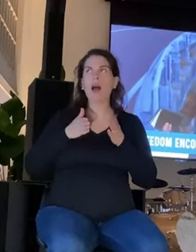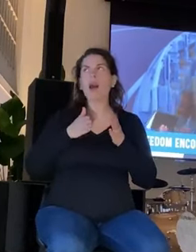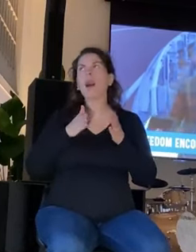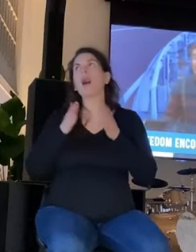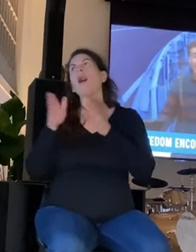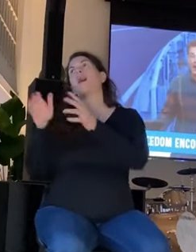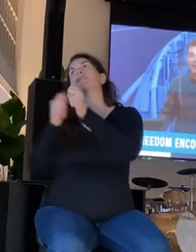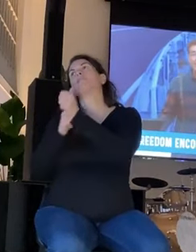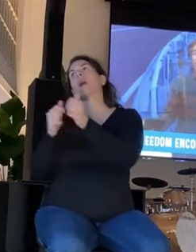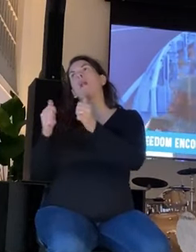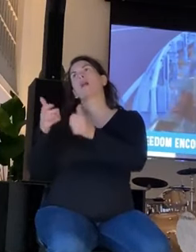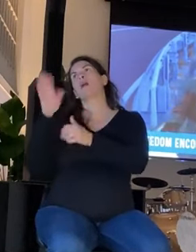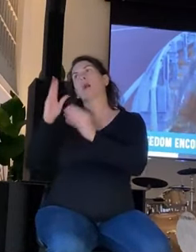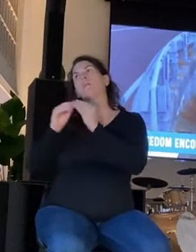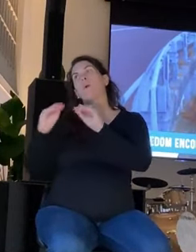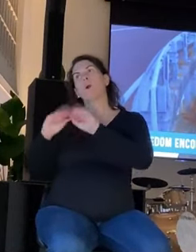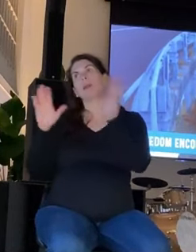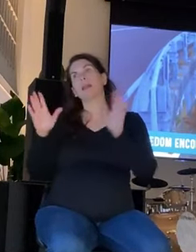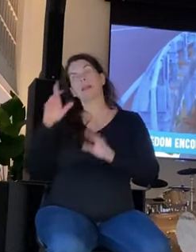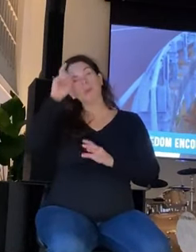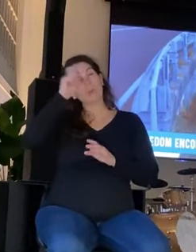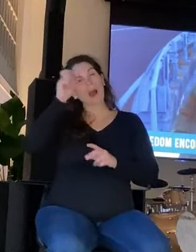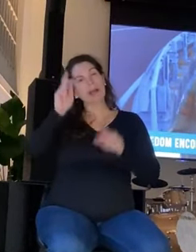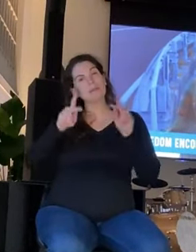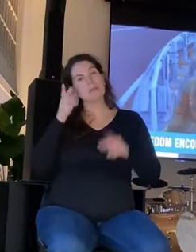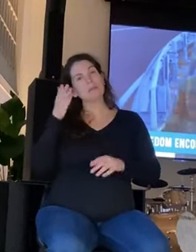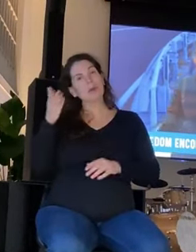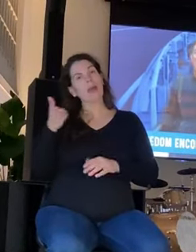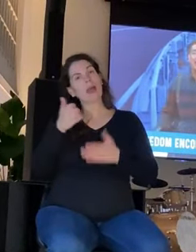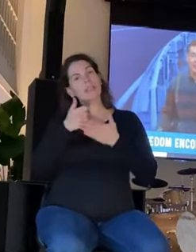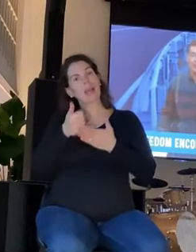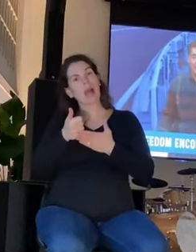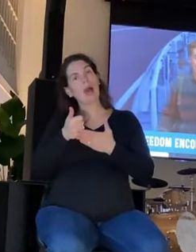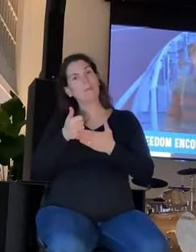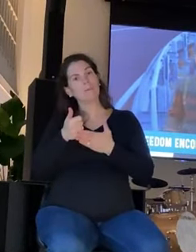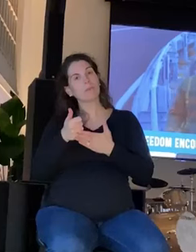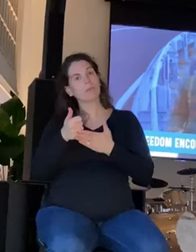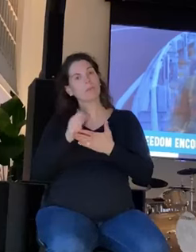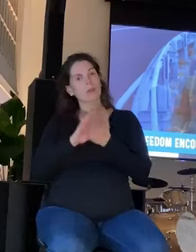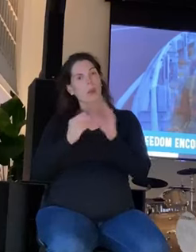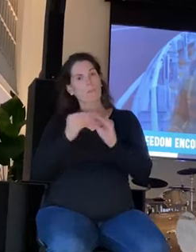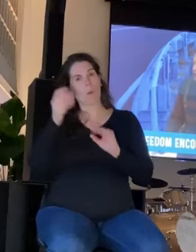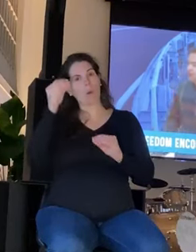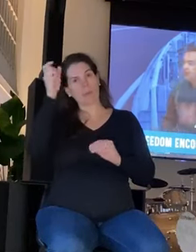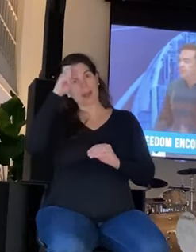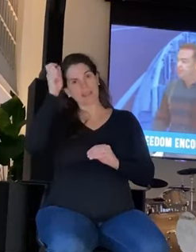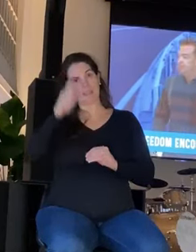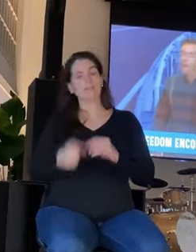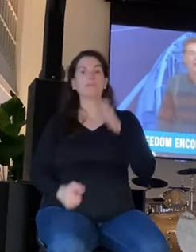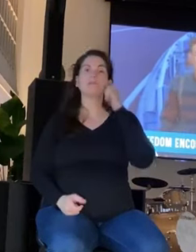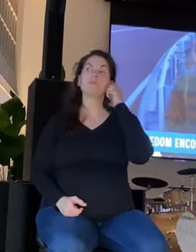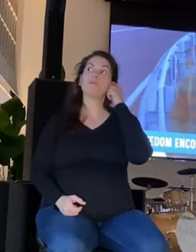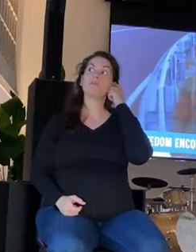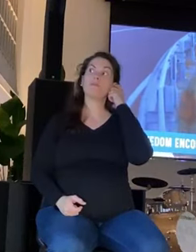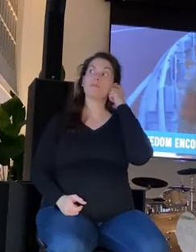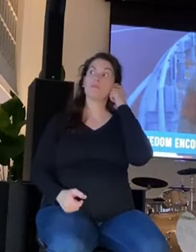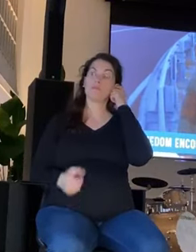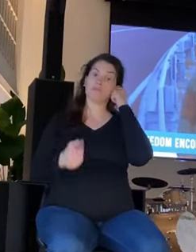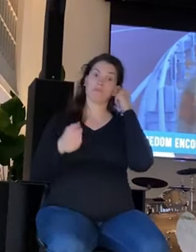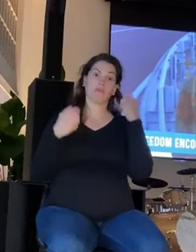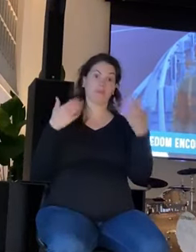and freedom. And there's people there, wise people, people of wisdom, to help you get on the path of wisdom. So I would encourage you to be with